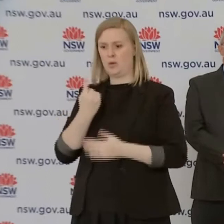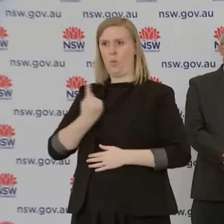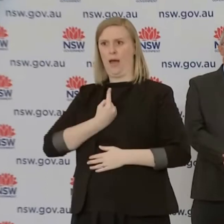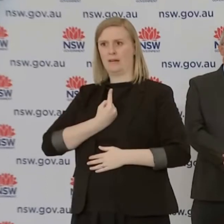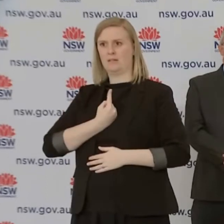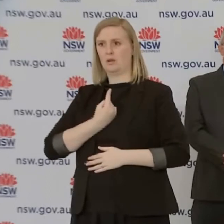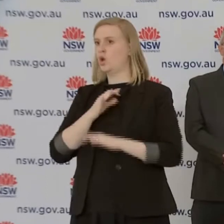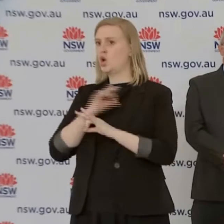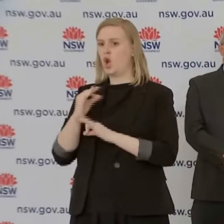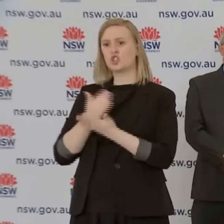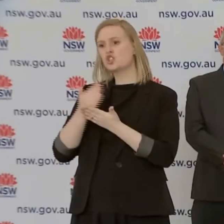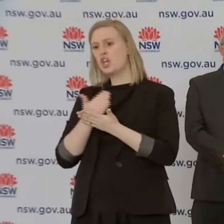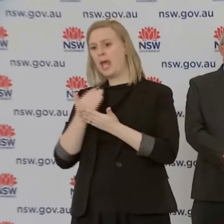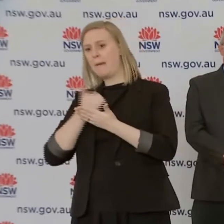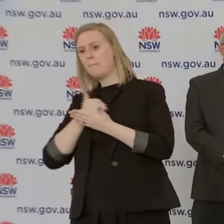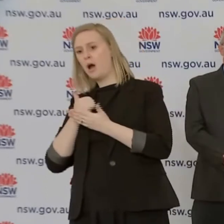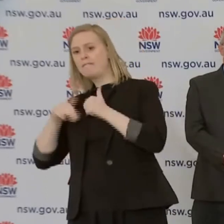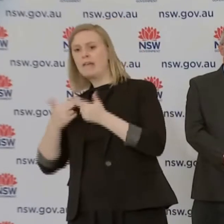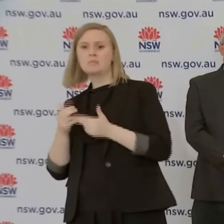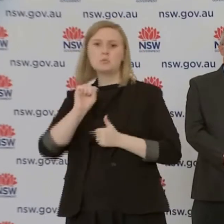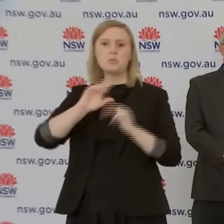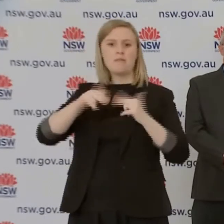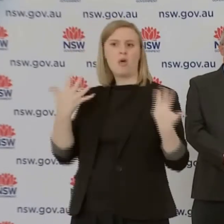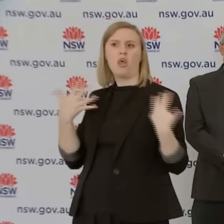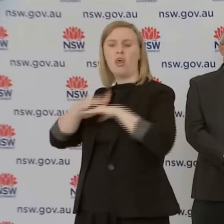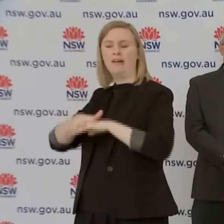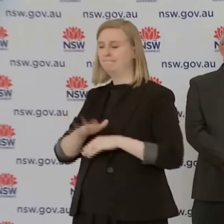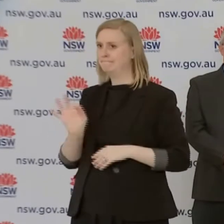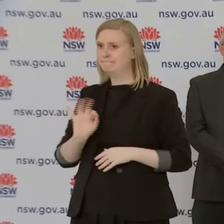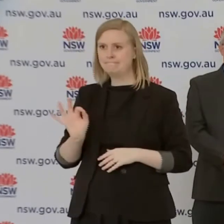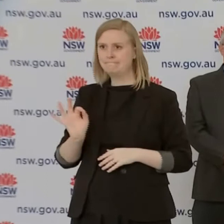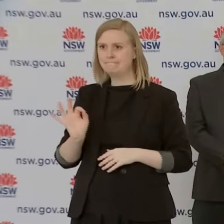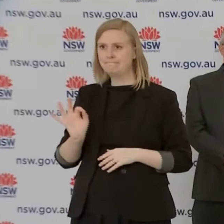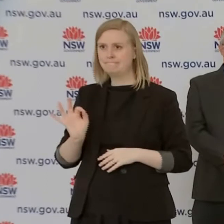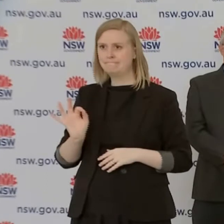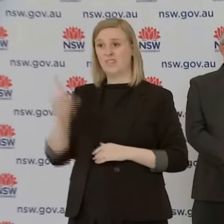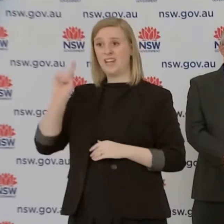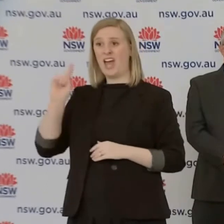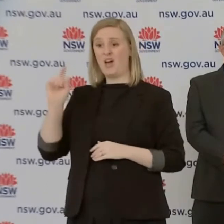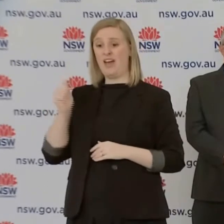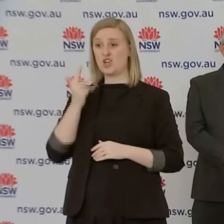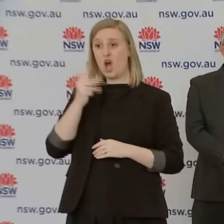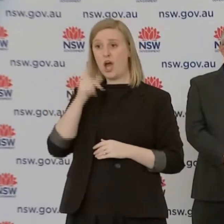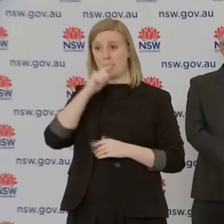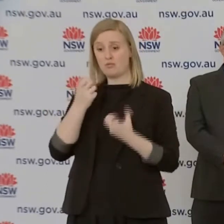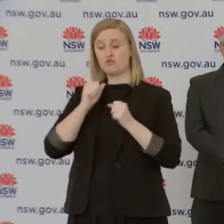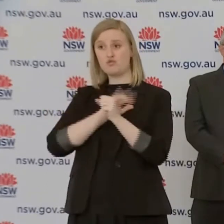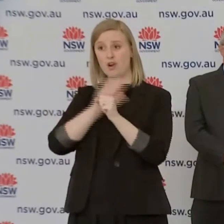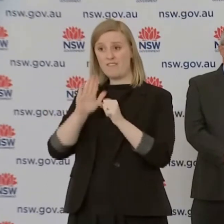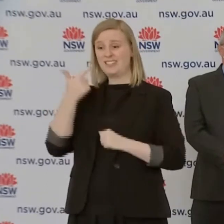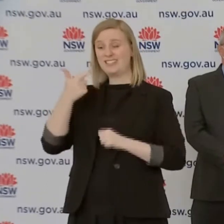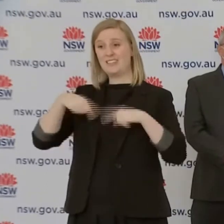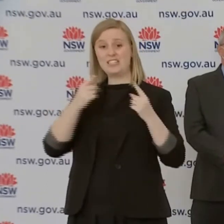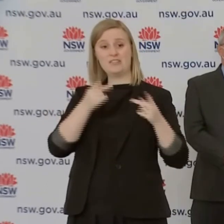buildings and minimise your interactions with others. We are responding to 9 cases across 7 units in our Campbelltown